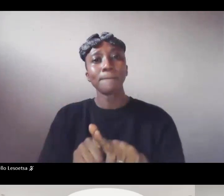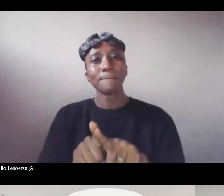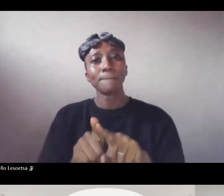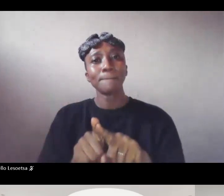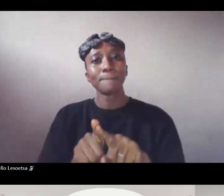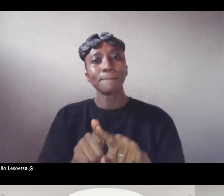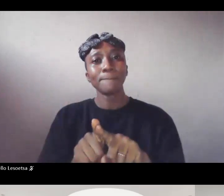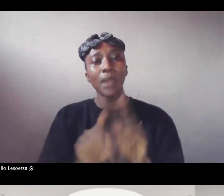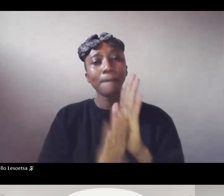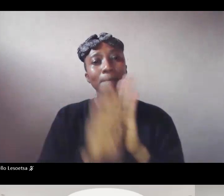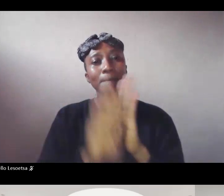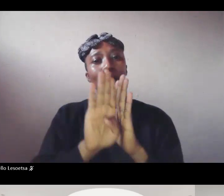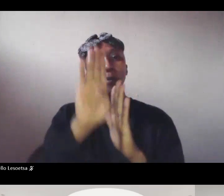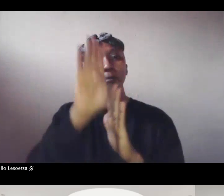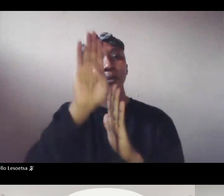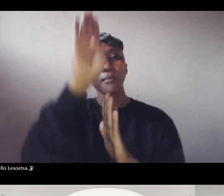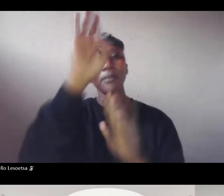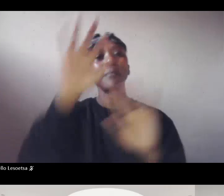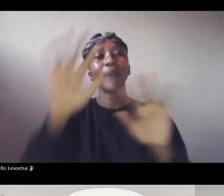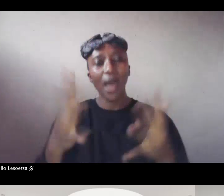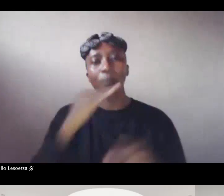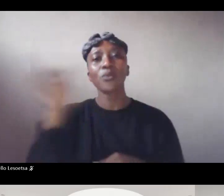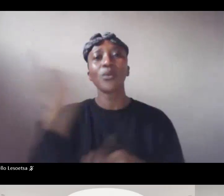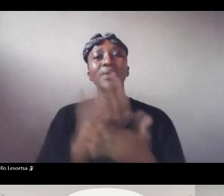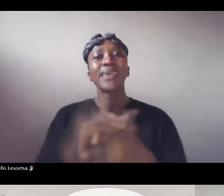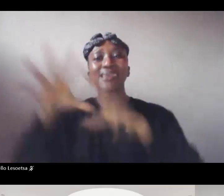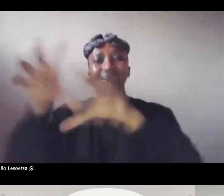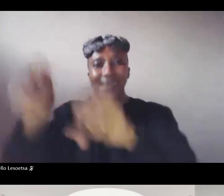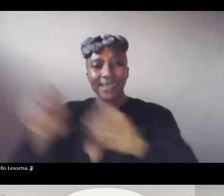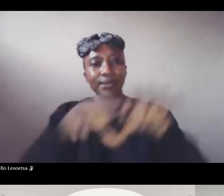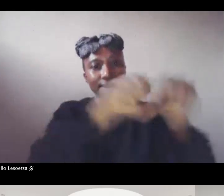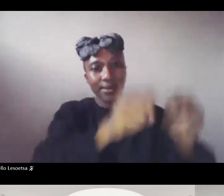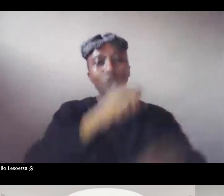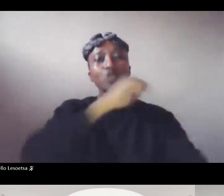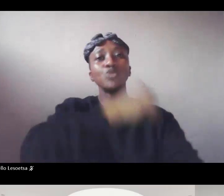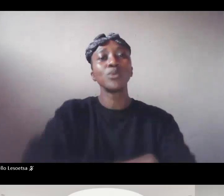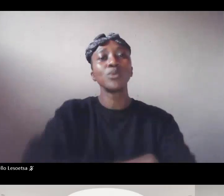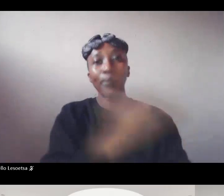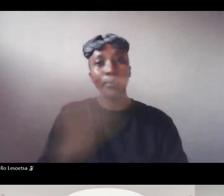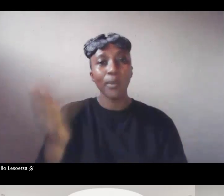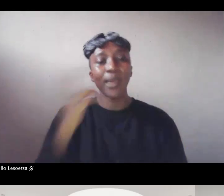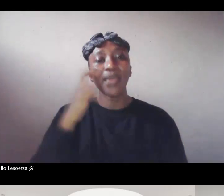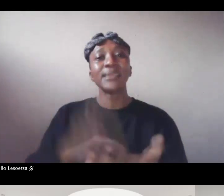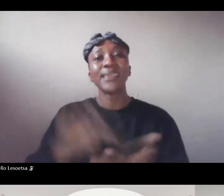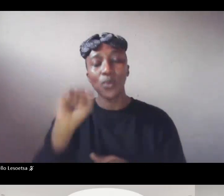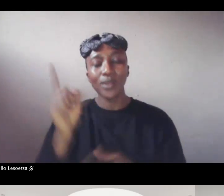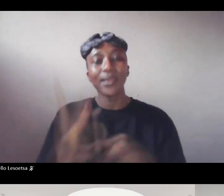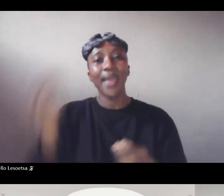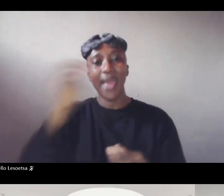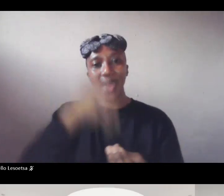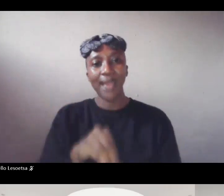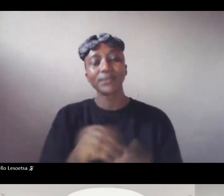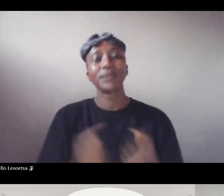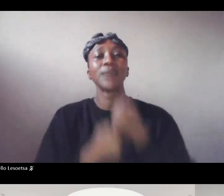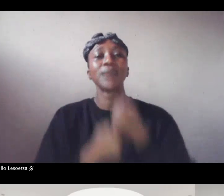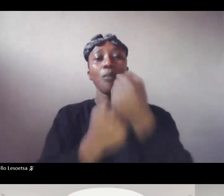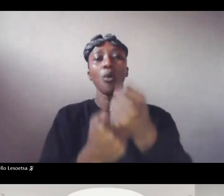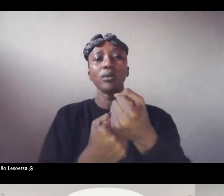to reach those students who need extra support, not saying